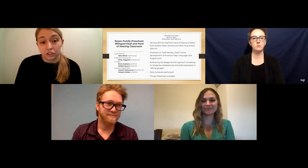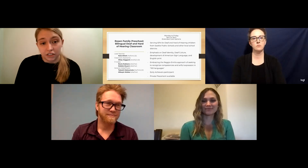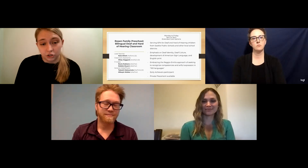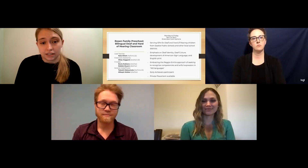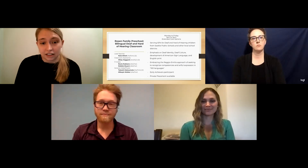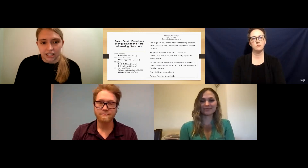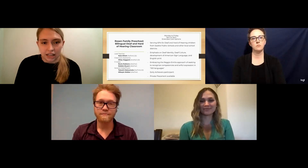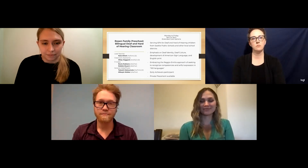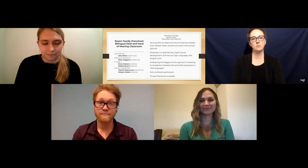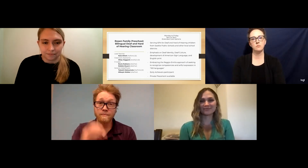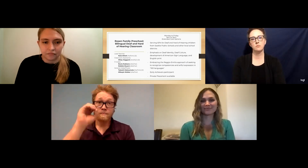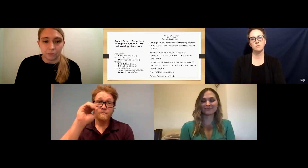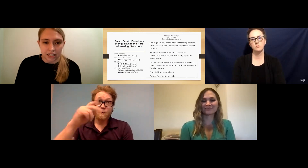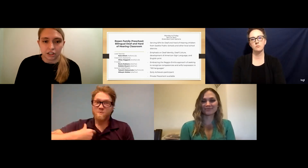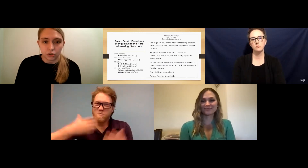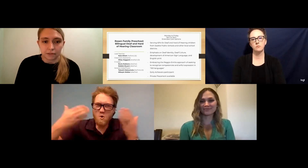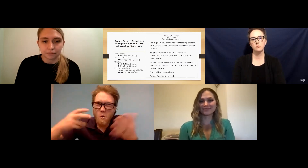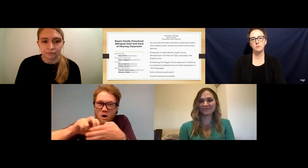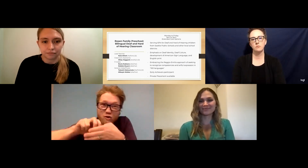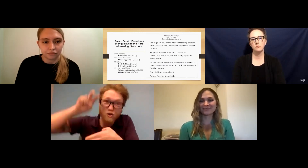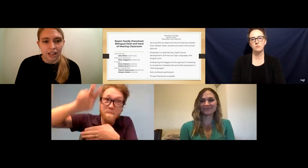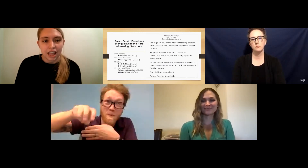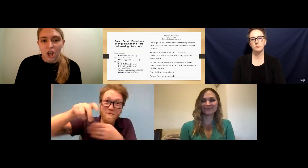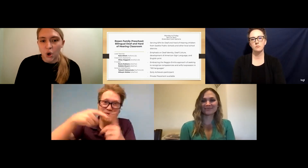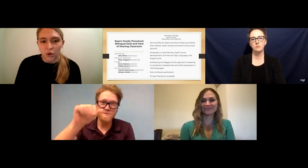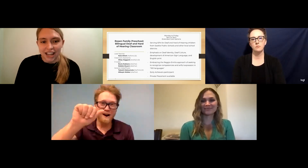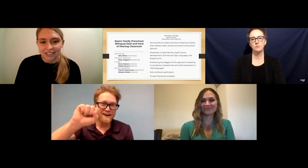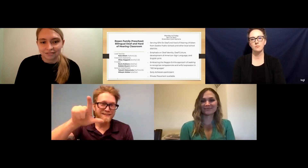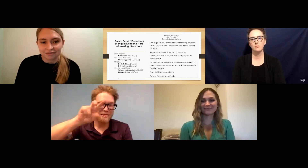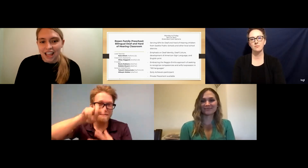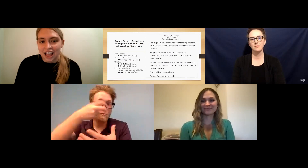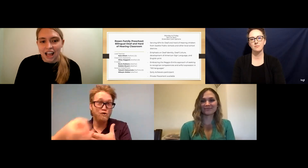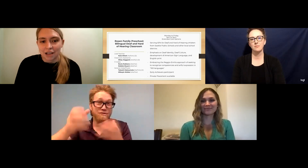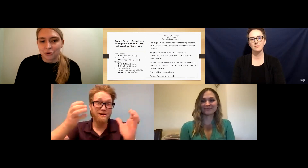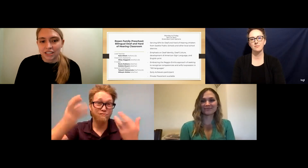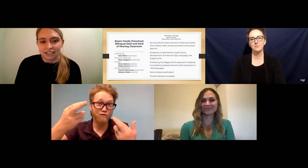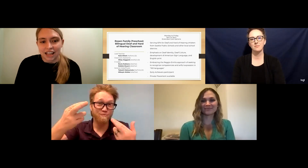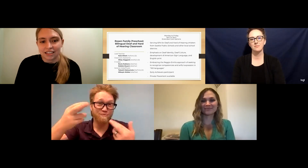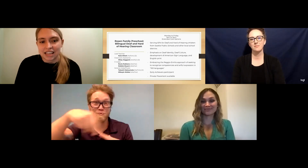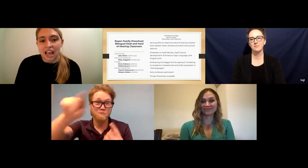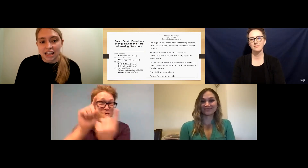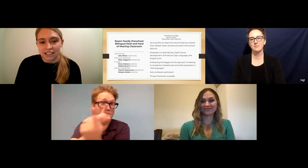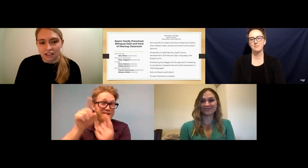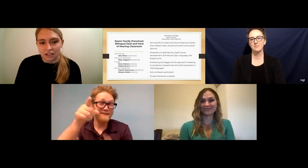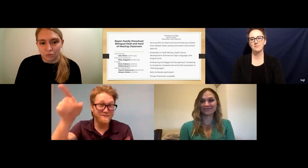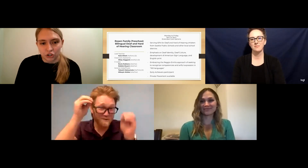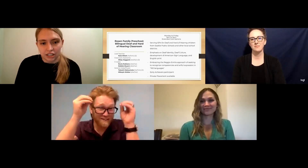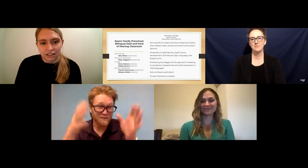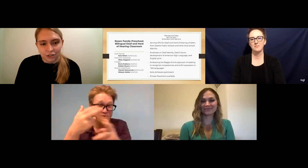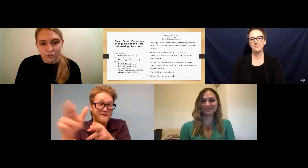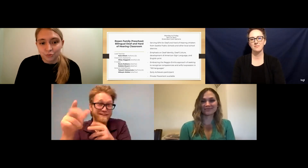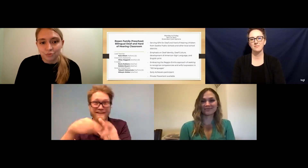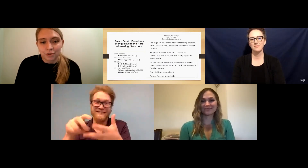And we serve the students every day from 9 to 3. Okay, I'm going to let the ASL